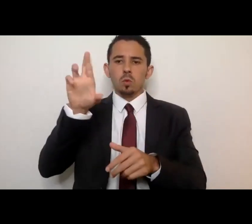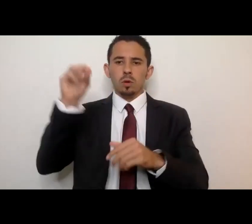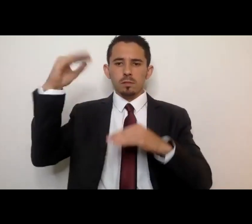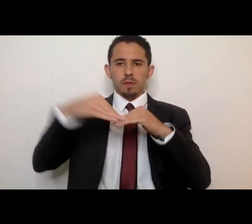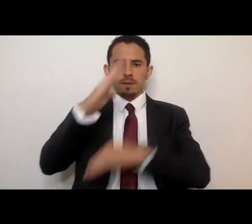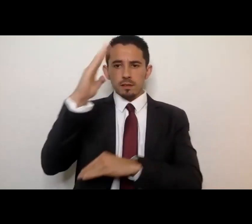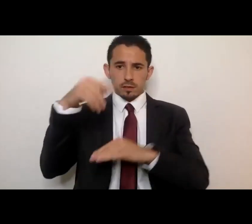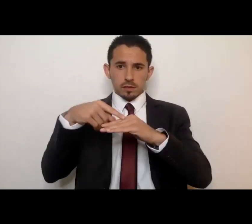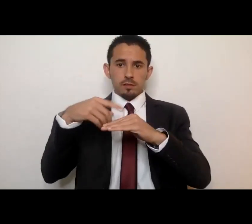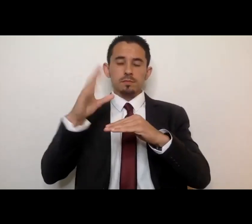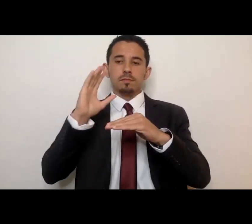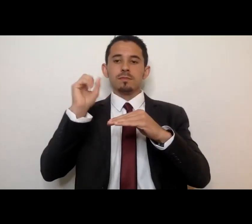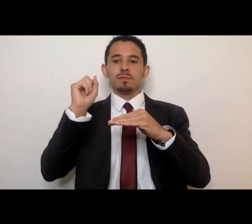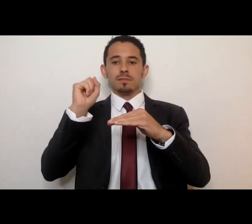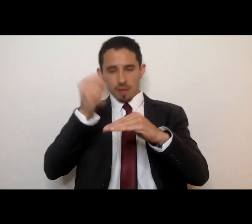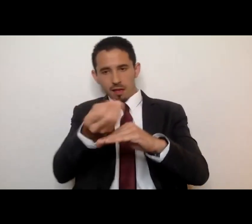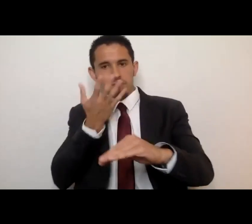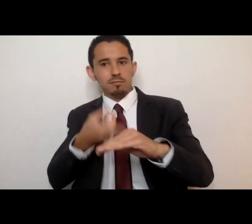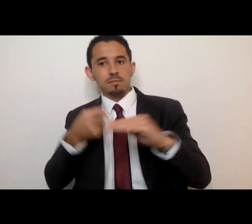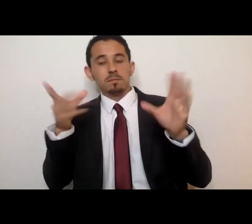to establish near zero reflectance.